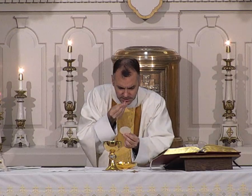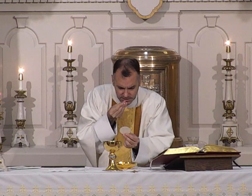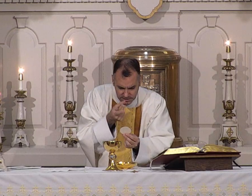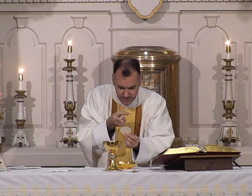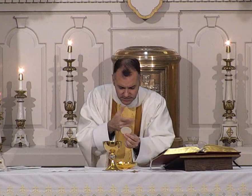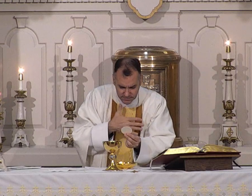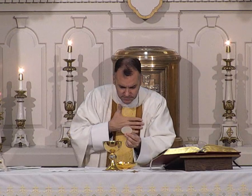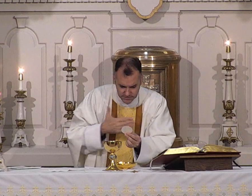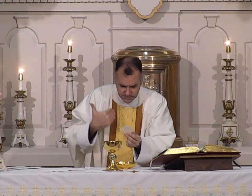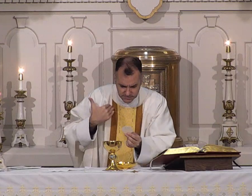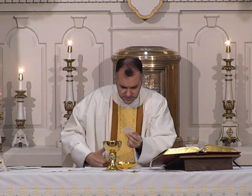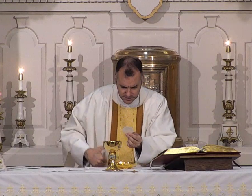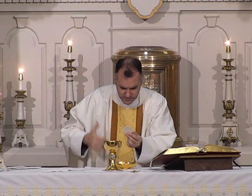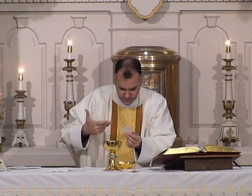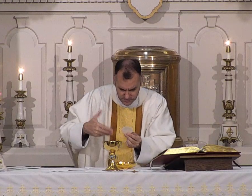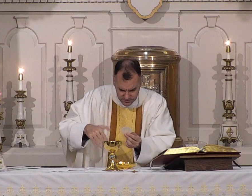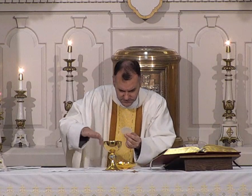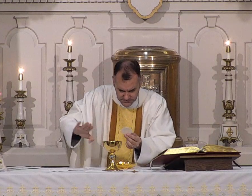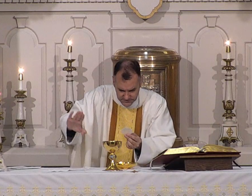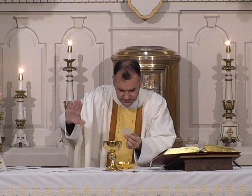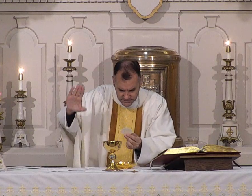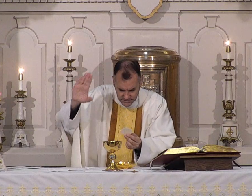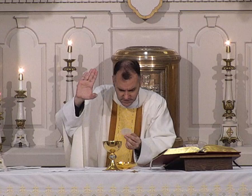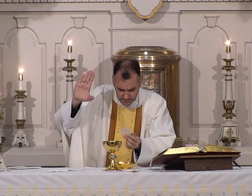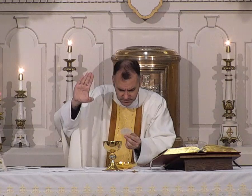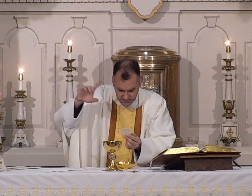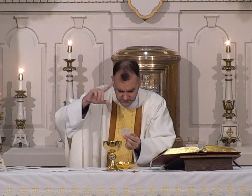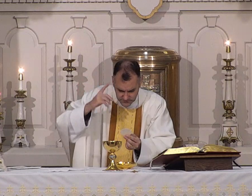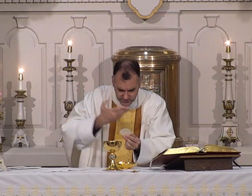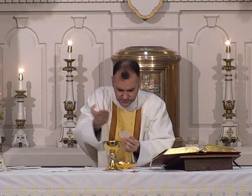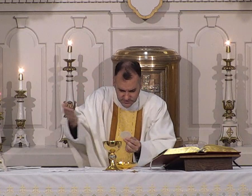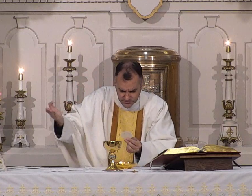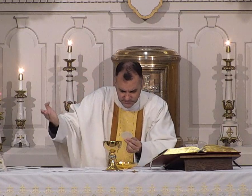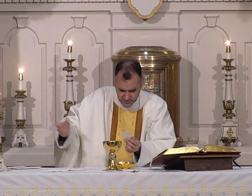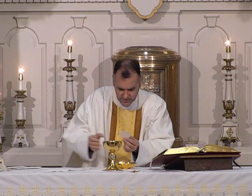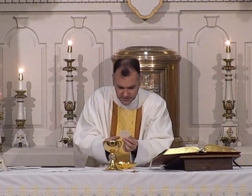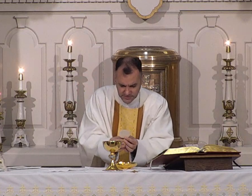which will be given up for you.